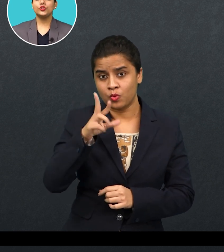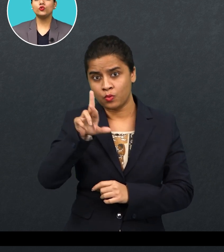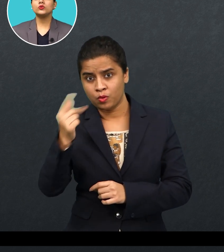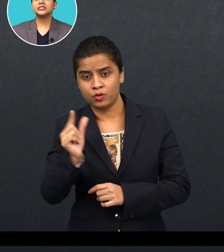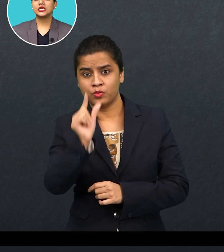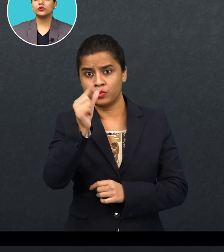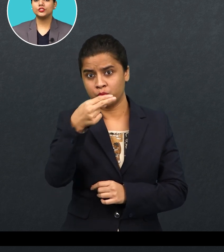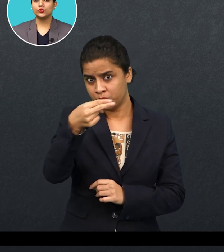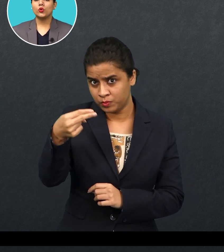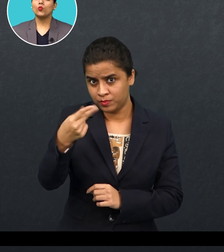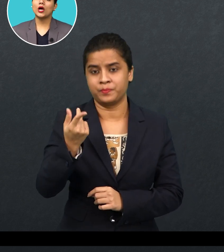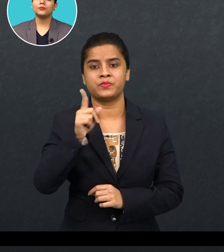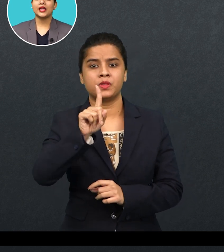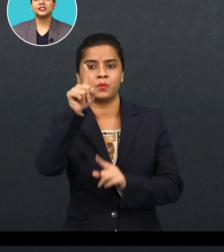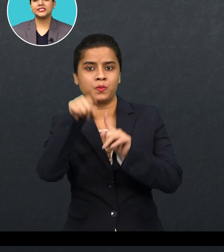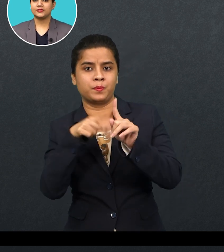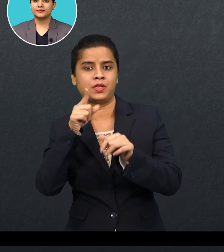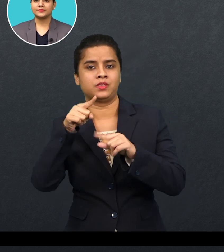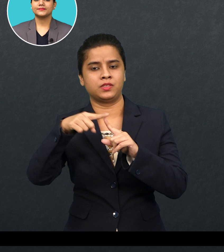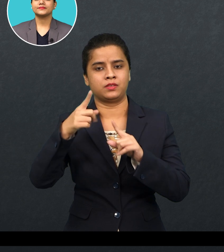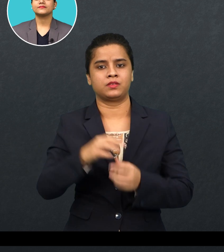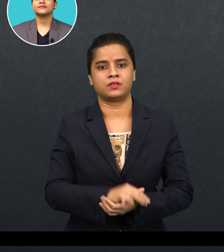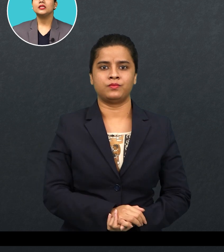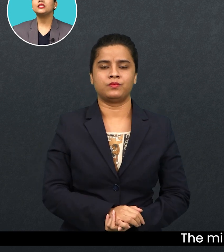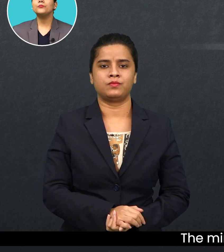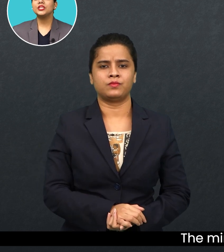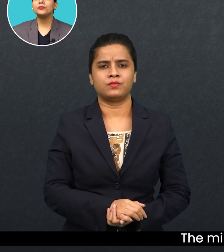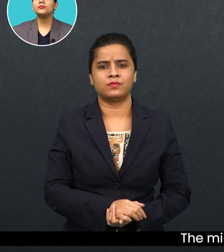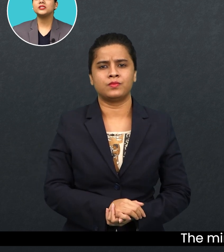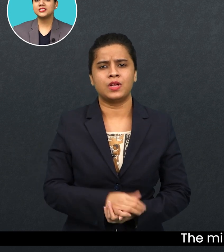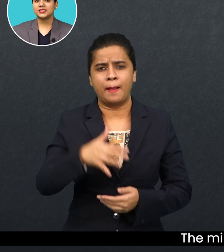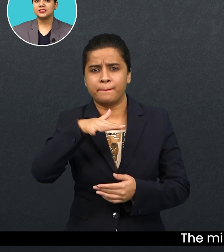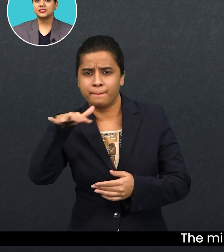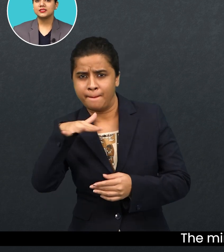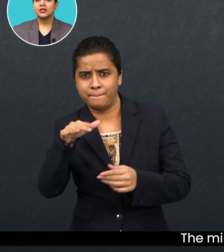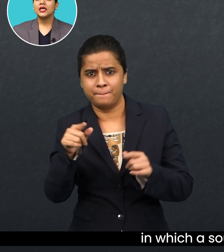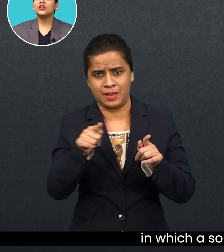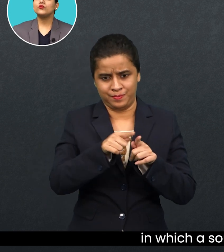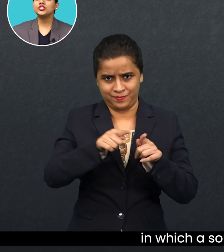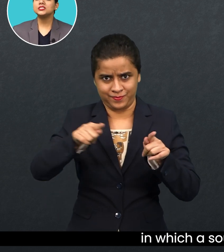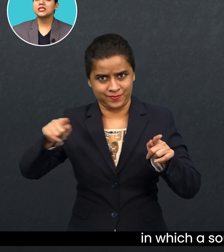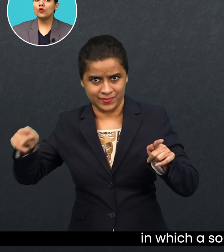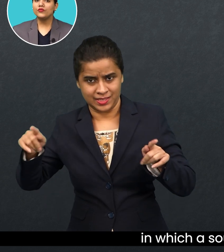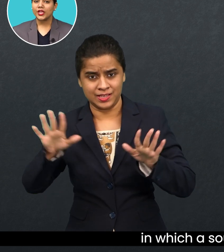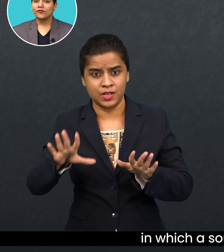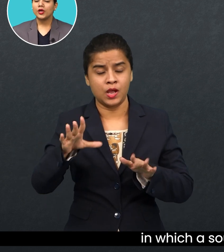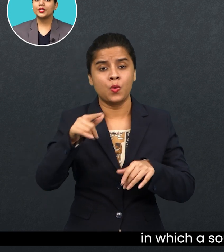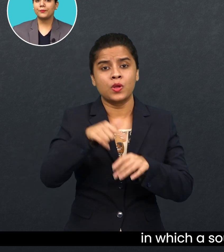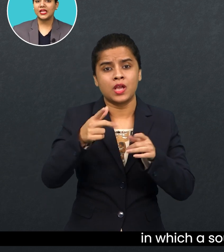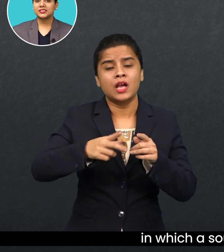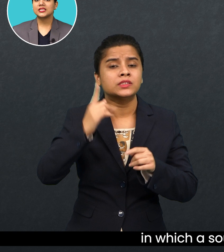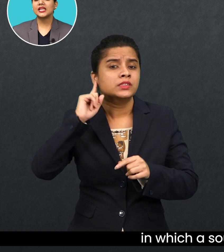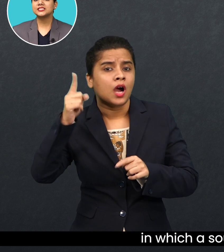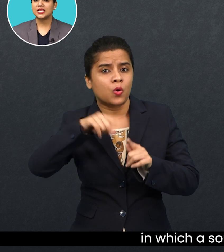nu is equal to 1 by t. The minimum distance in which a sound wave